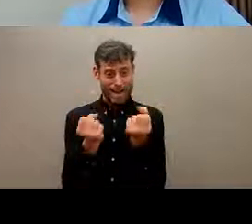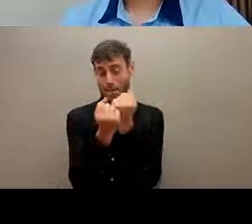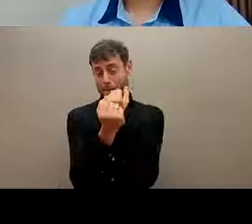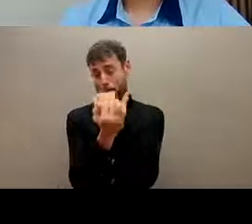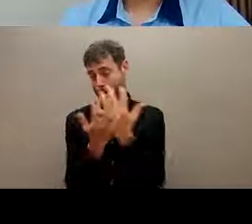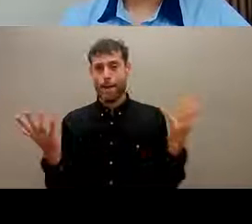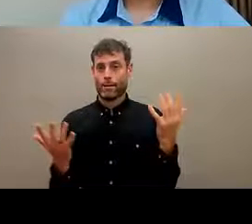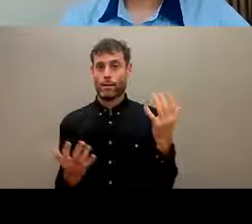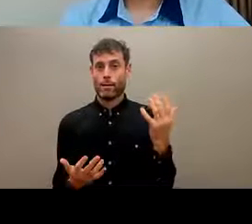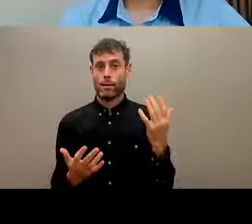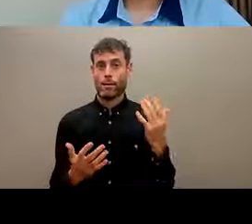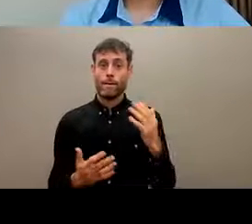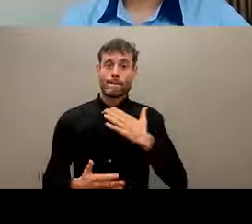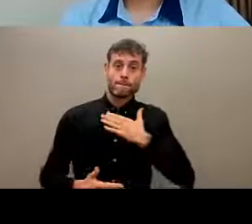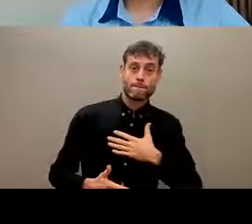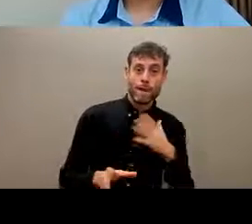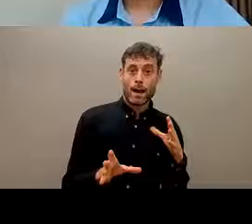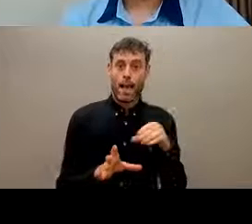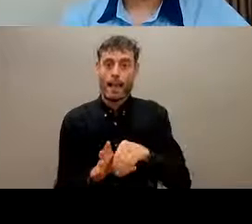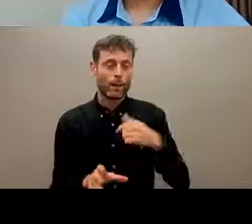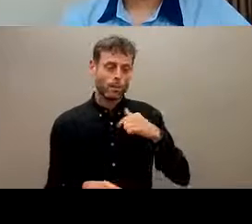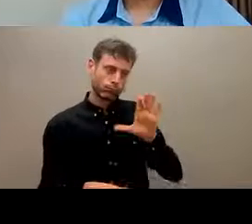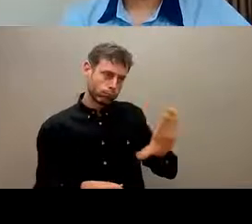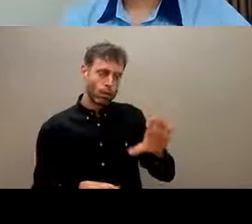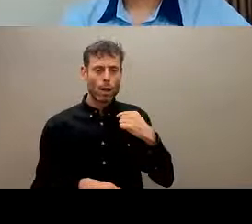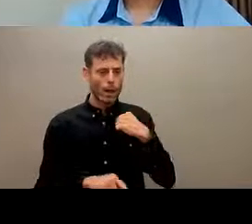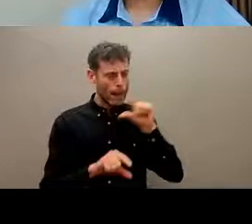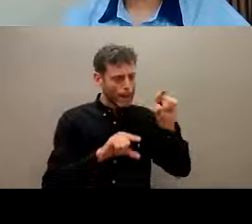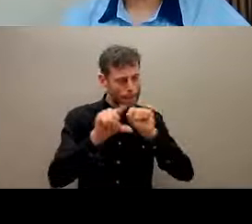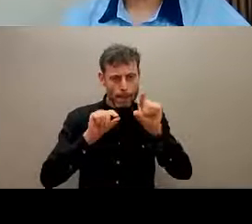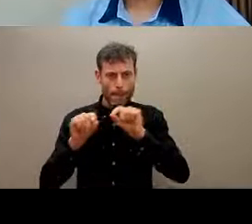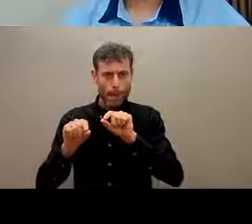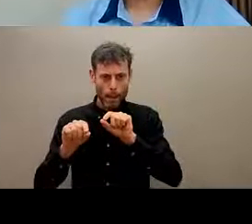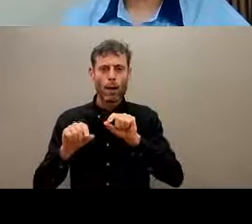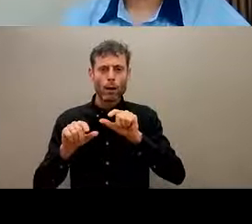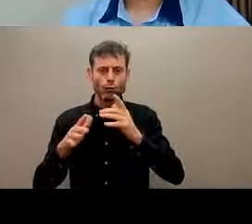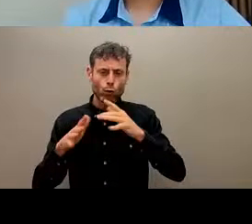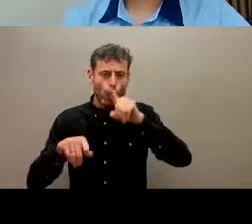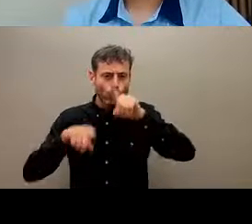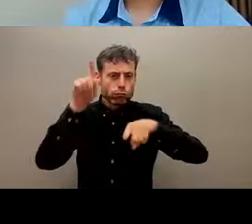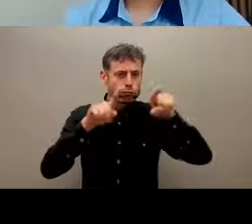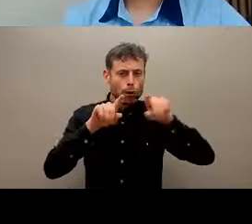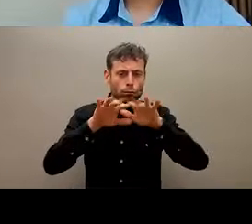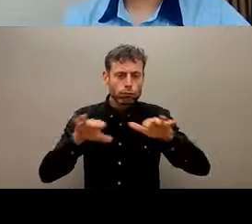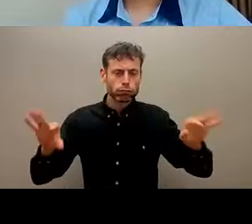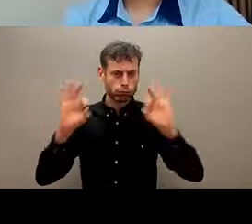really do a very careful selection process for the students.